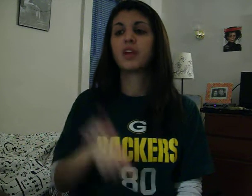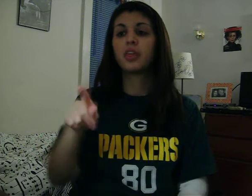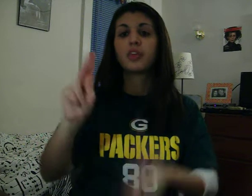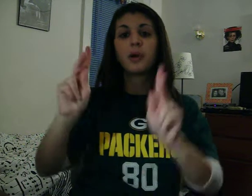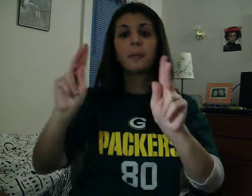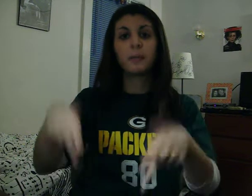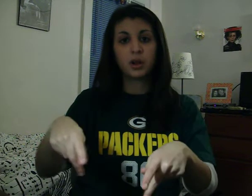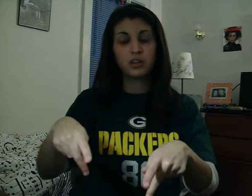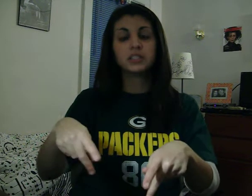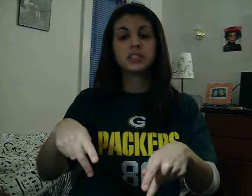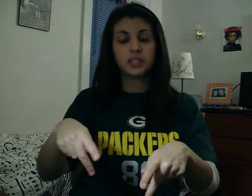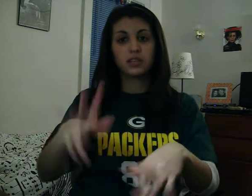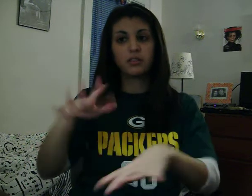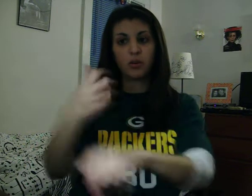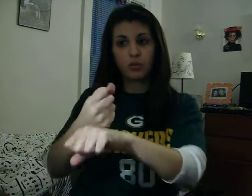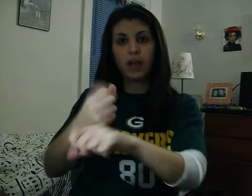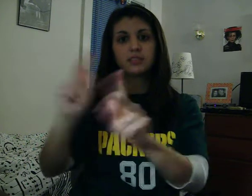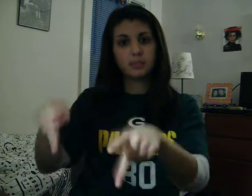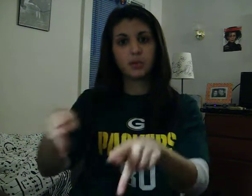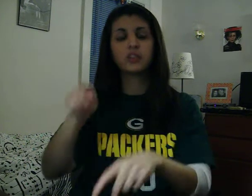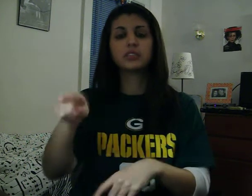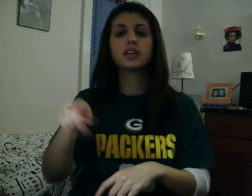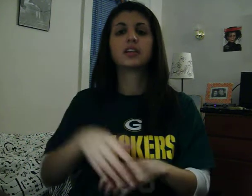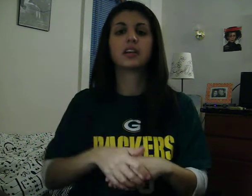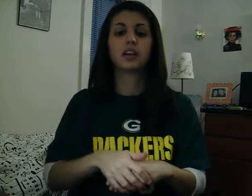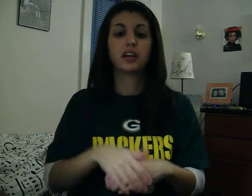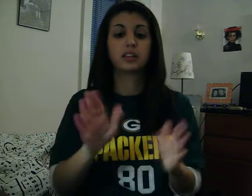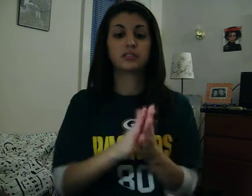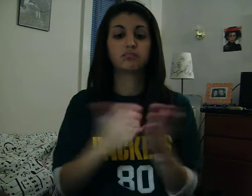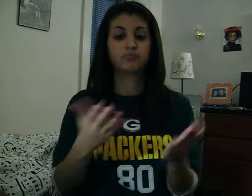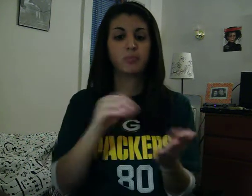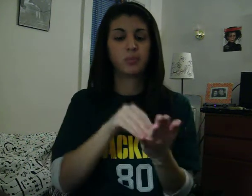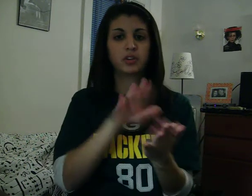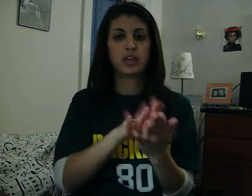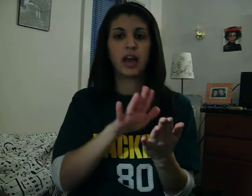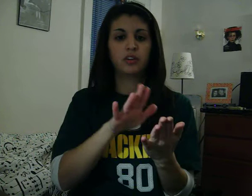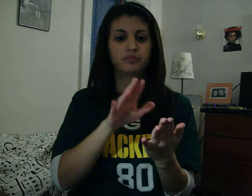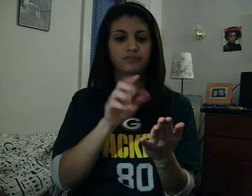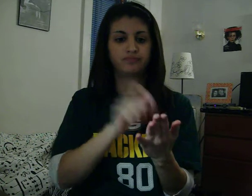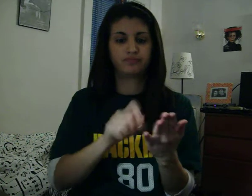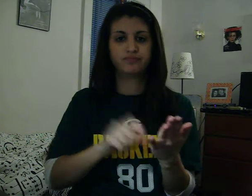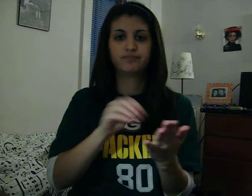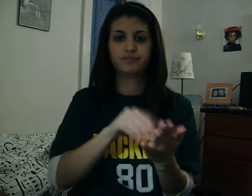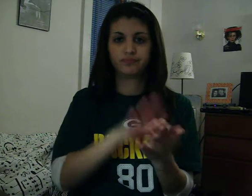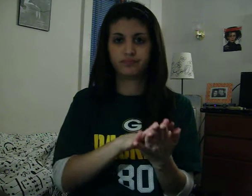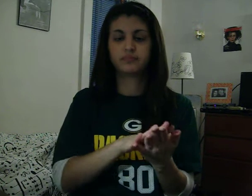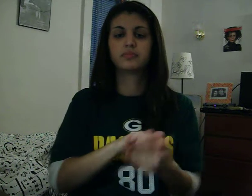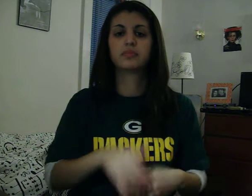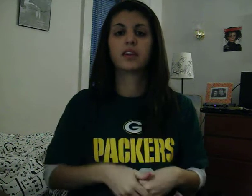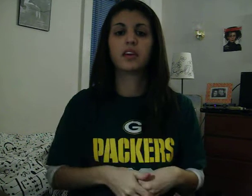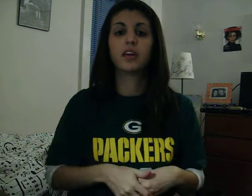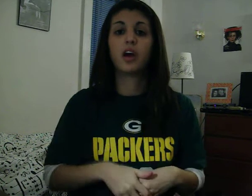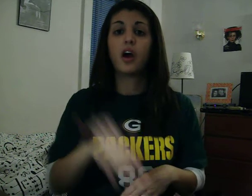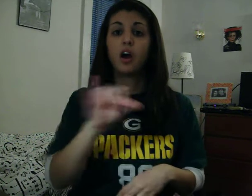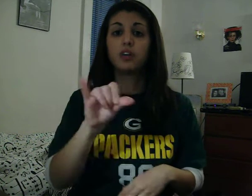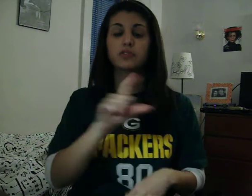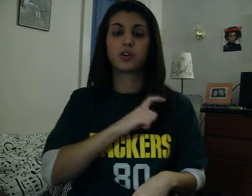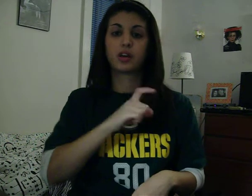say sometimes. During that process, the police officer will run a criminal record check to see whether the